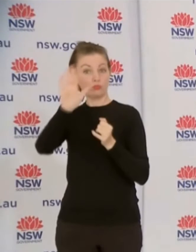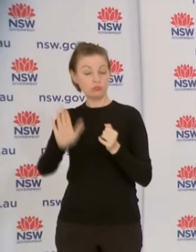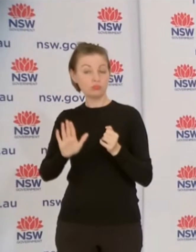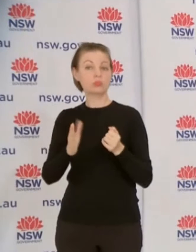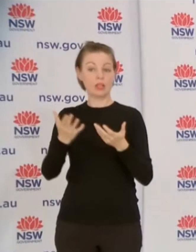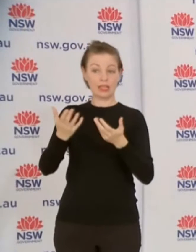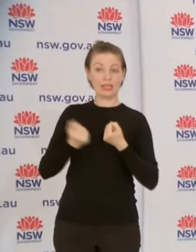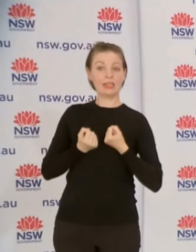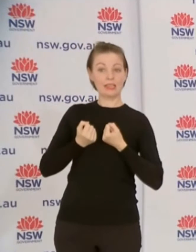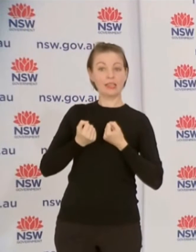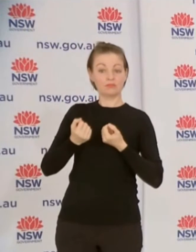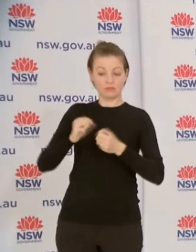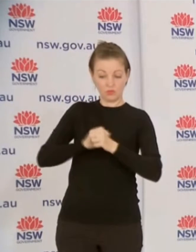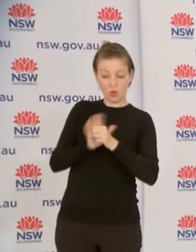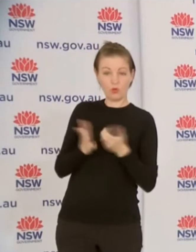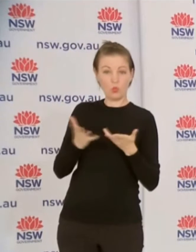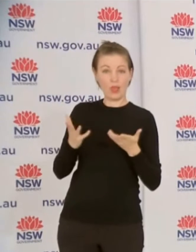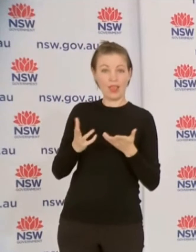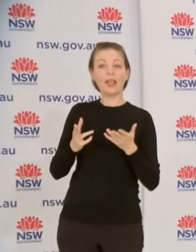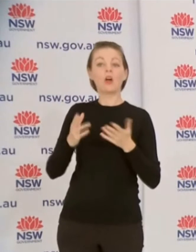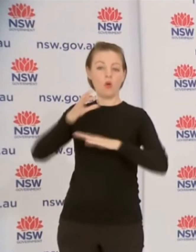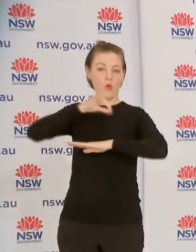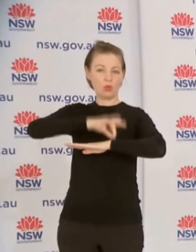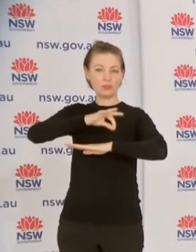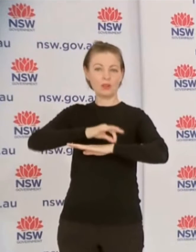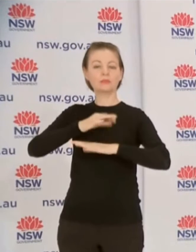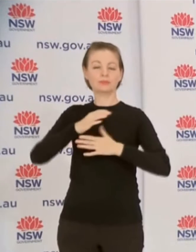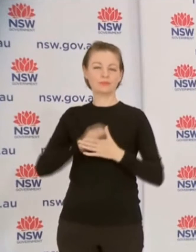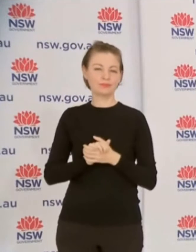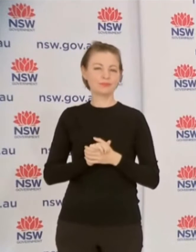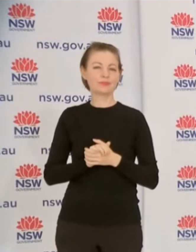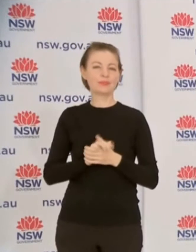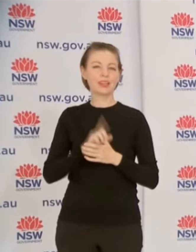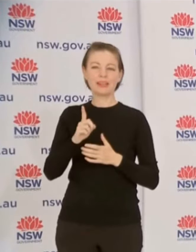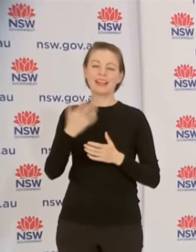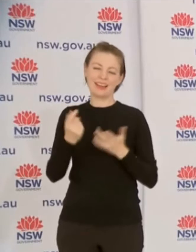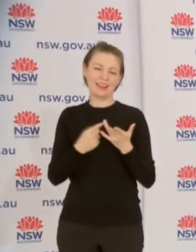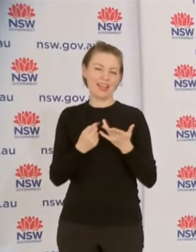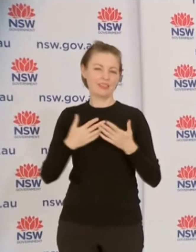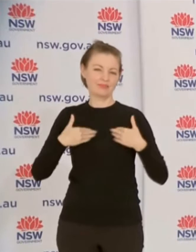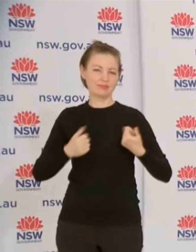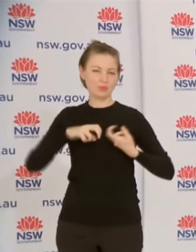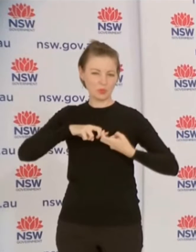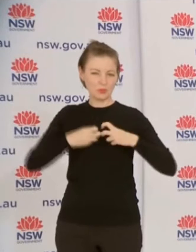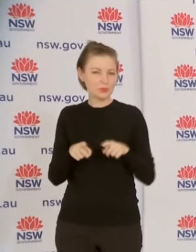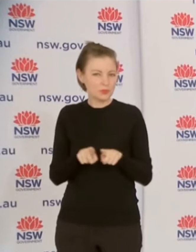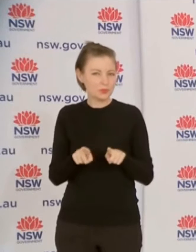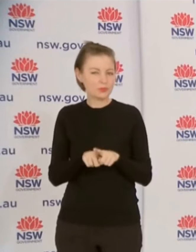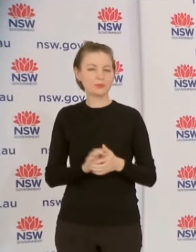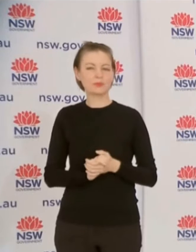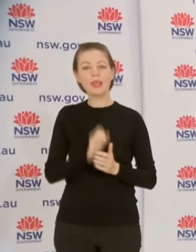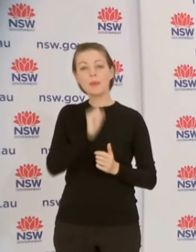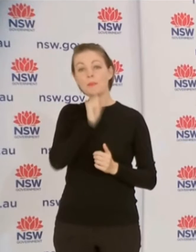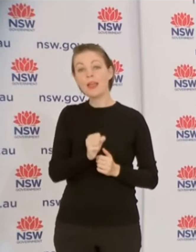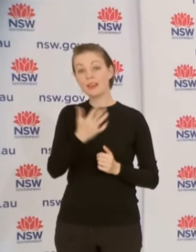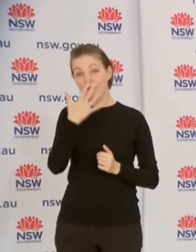infection at the hospital. He had received both doses of the vaccination, but he had significant underlying conditions. We've got a gentleman in